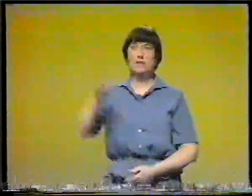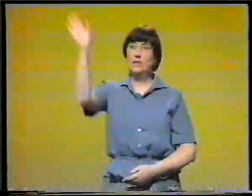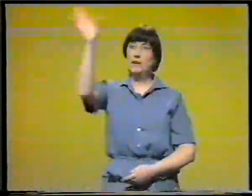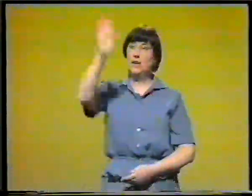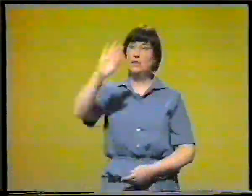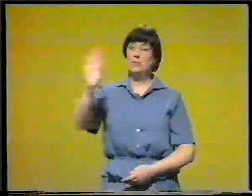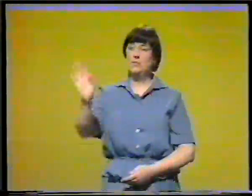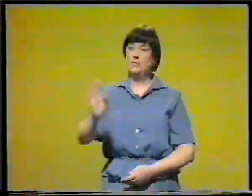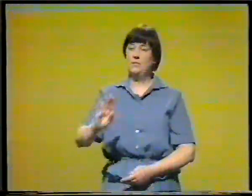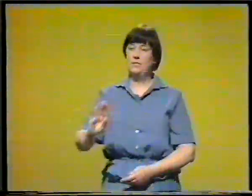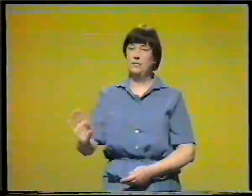Colour.